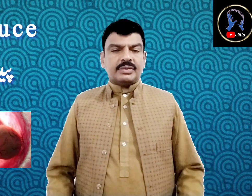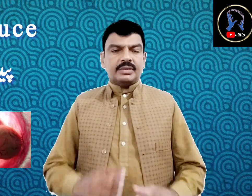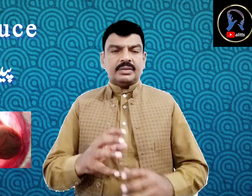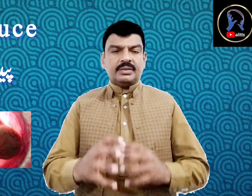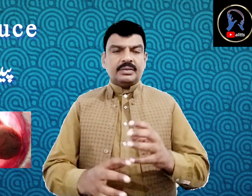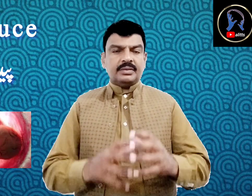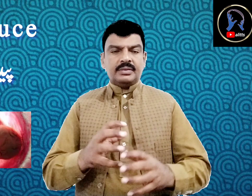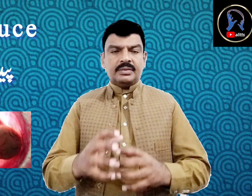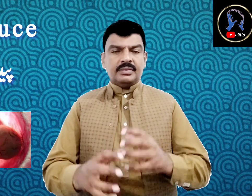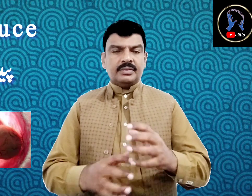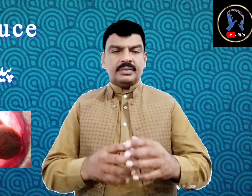produce।